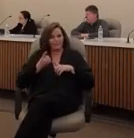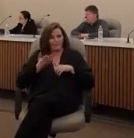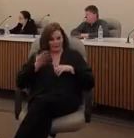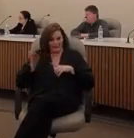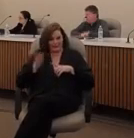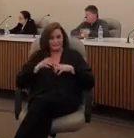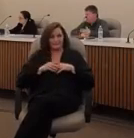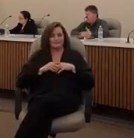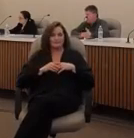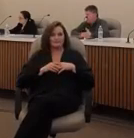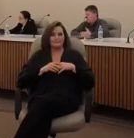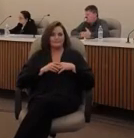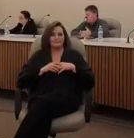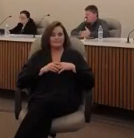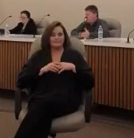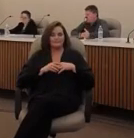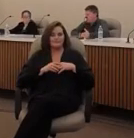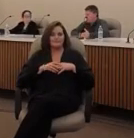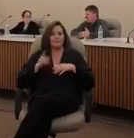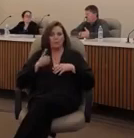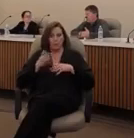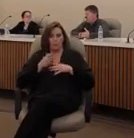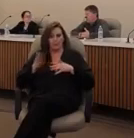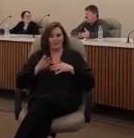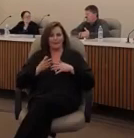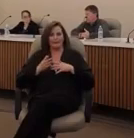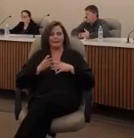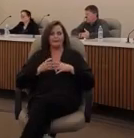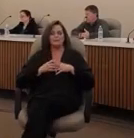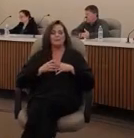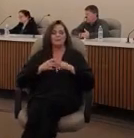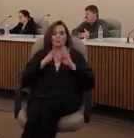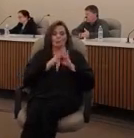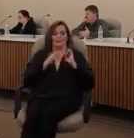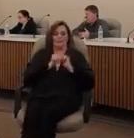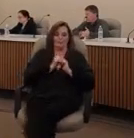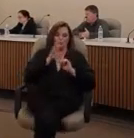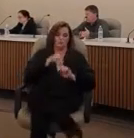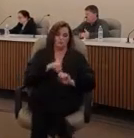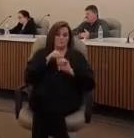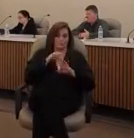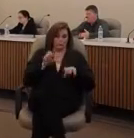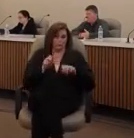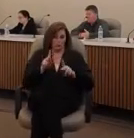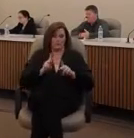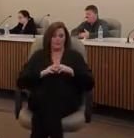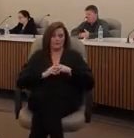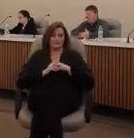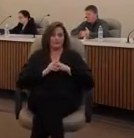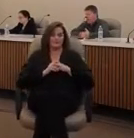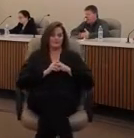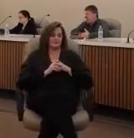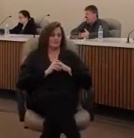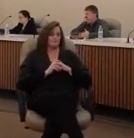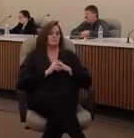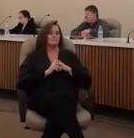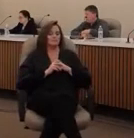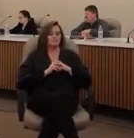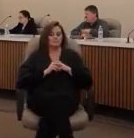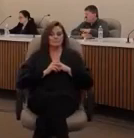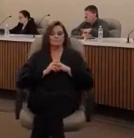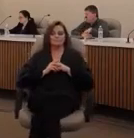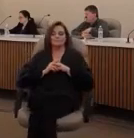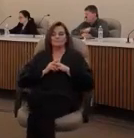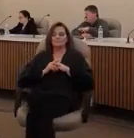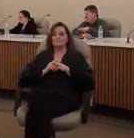in the points on the special permit things addressed on I,